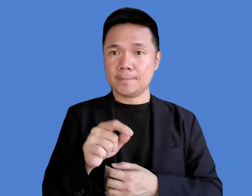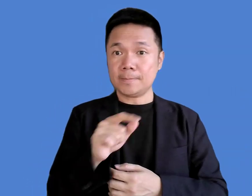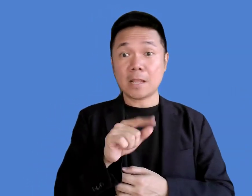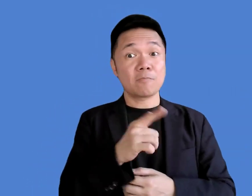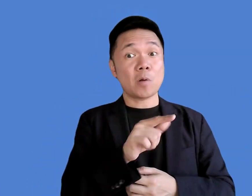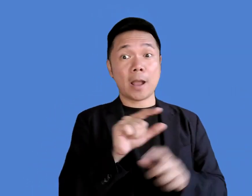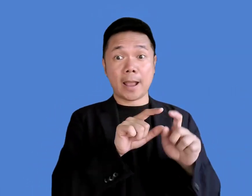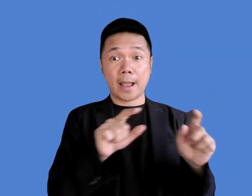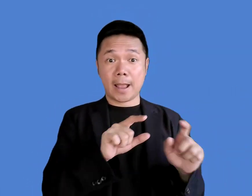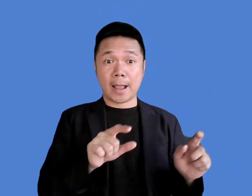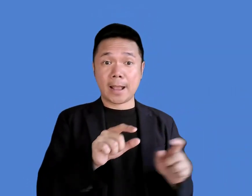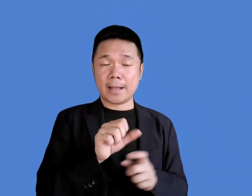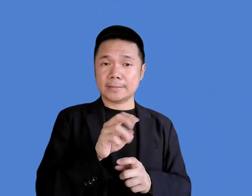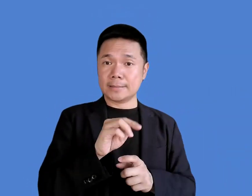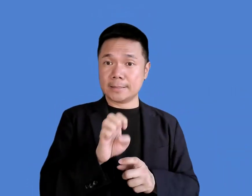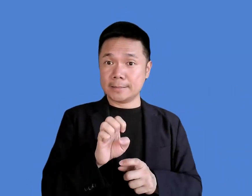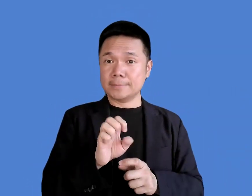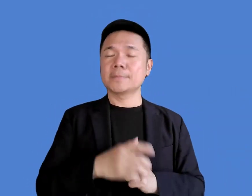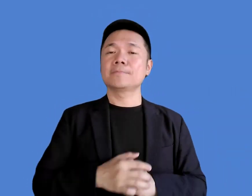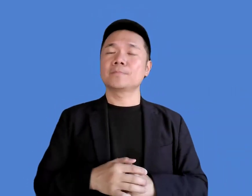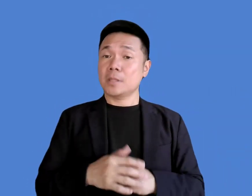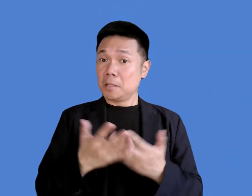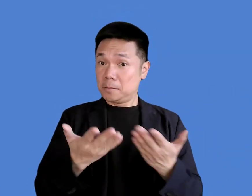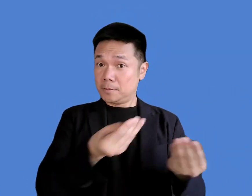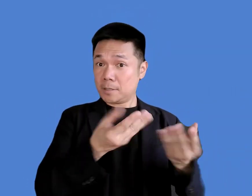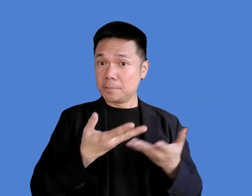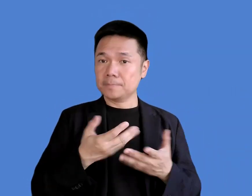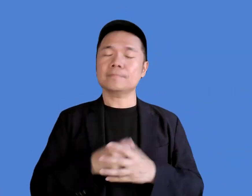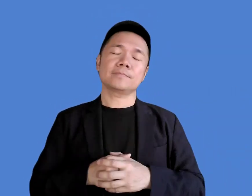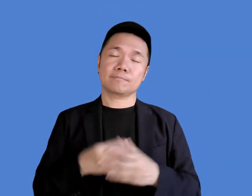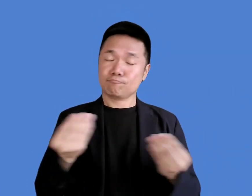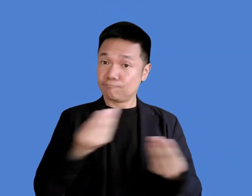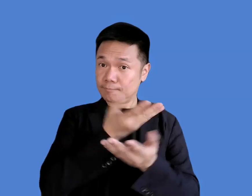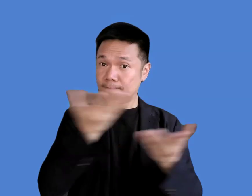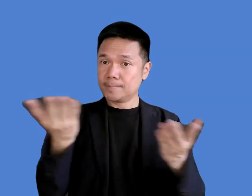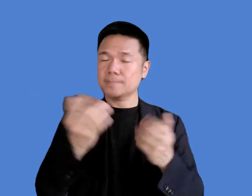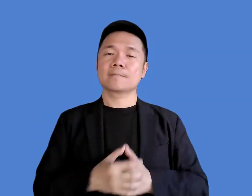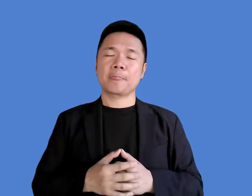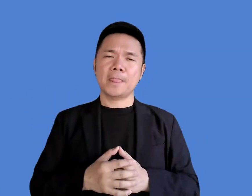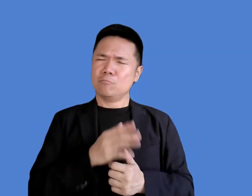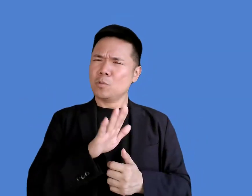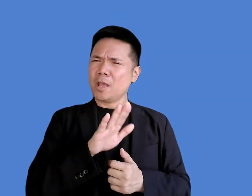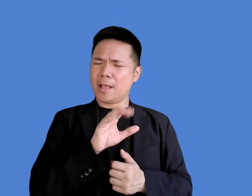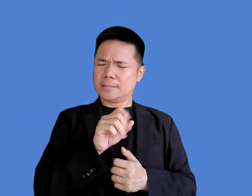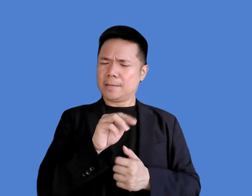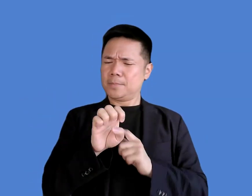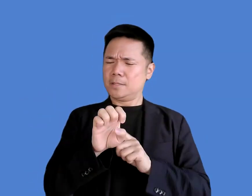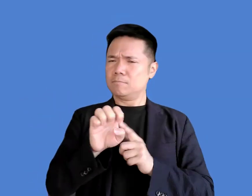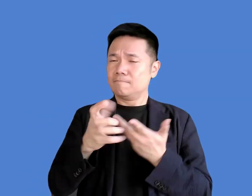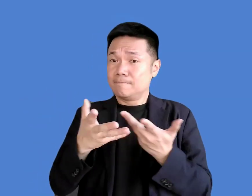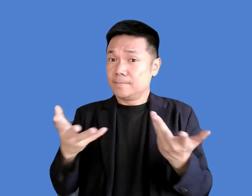and have worked with them, can you also tell us the role of smaller enterprises who